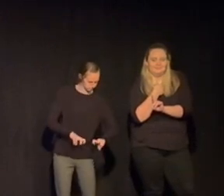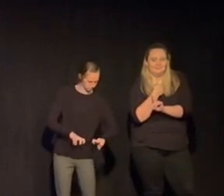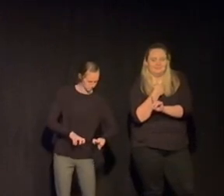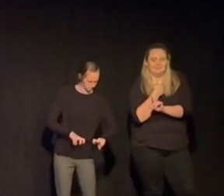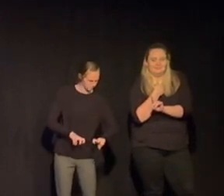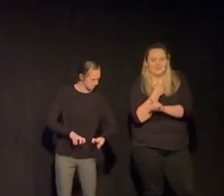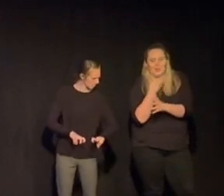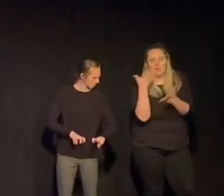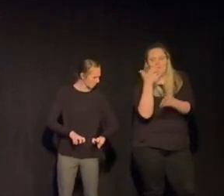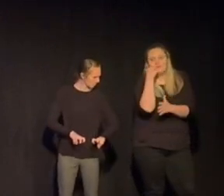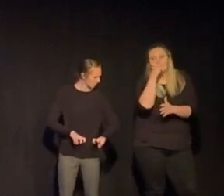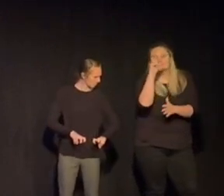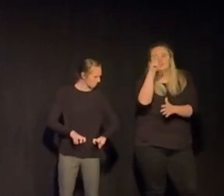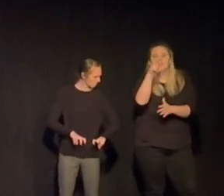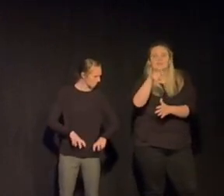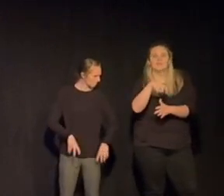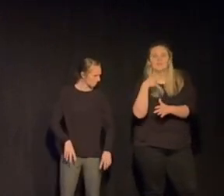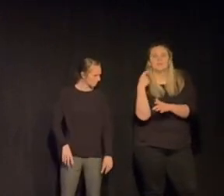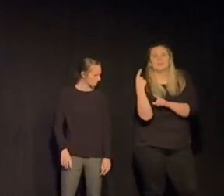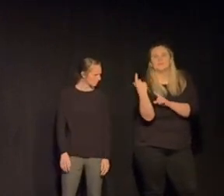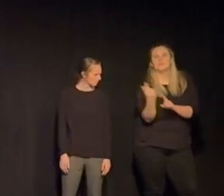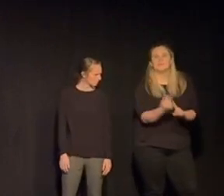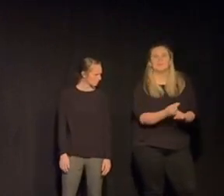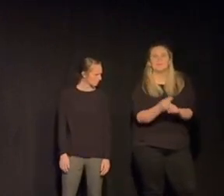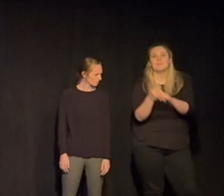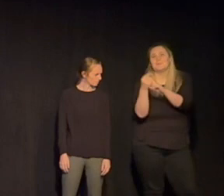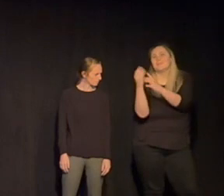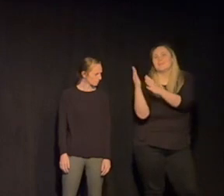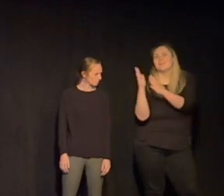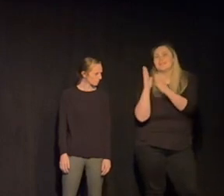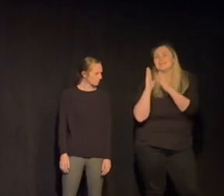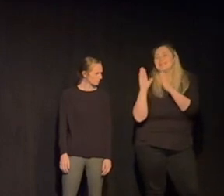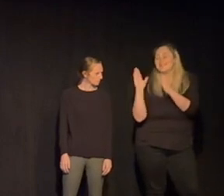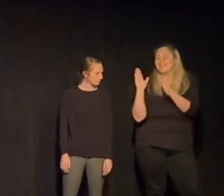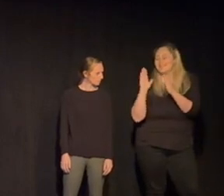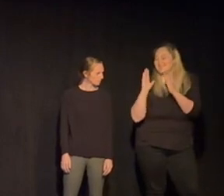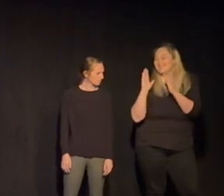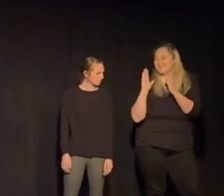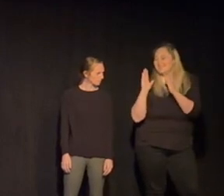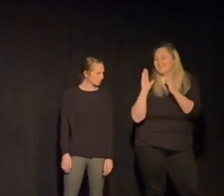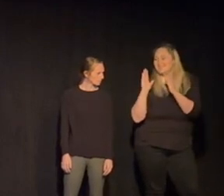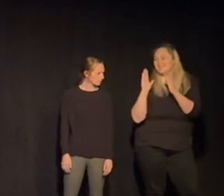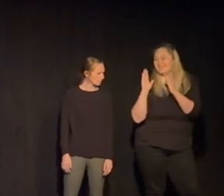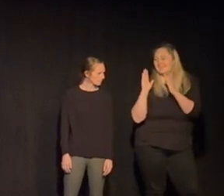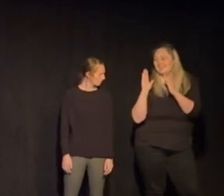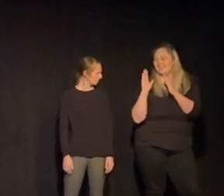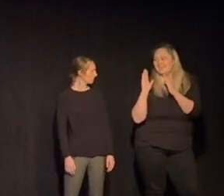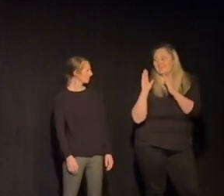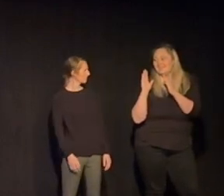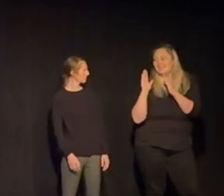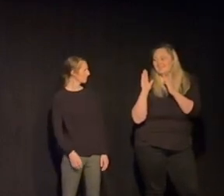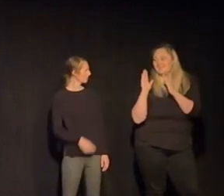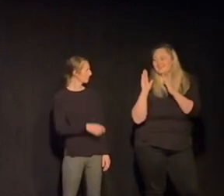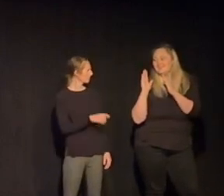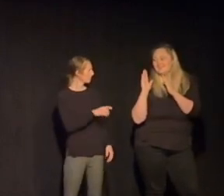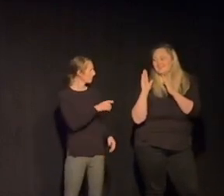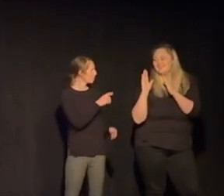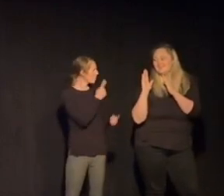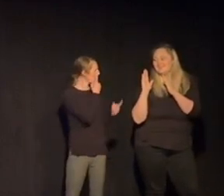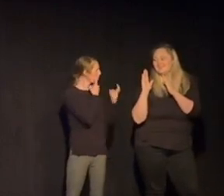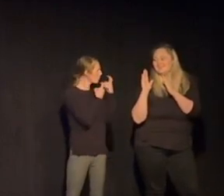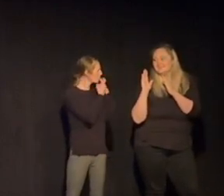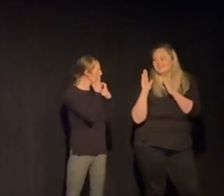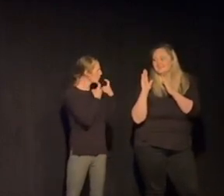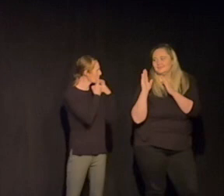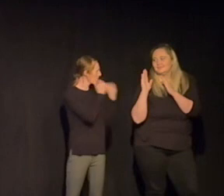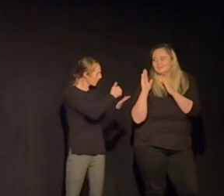got to do to get some special attention? Is that what they say, son? Cry for help. We can